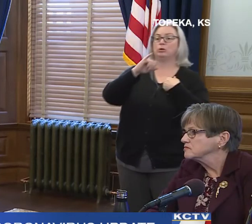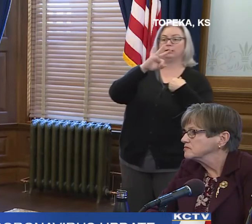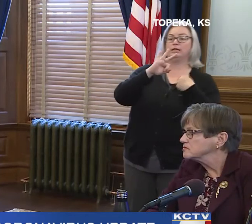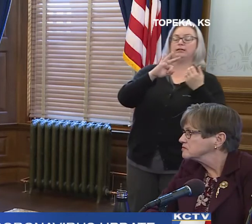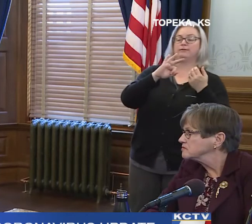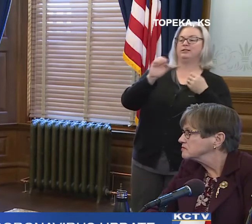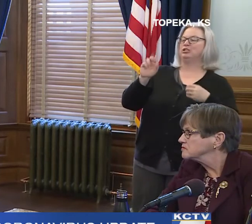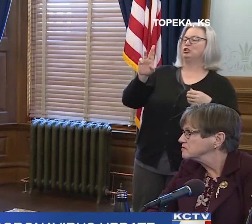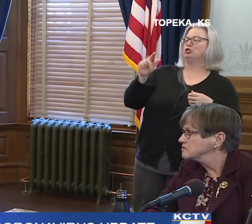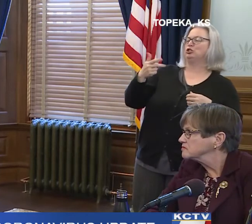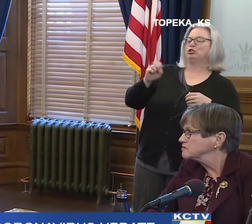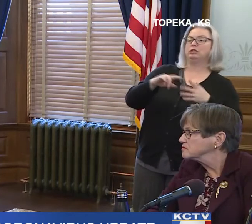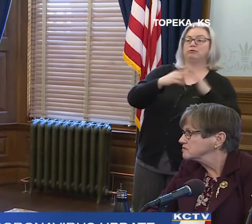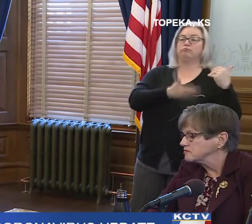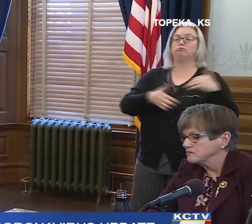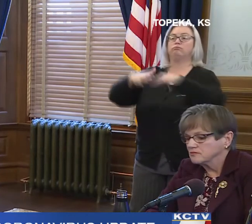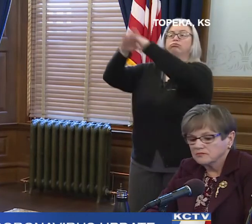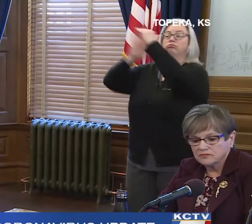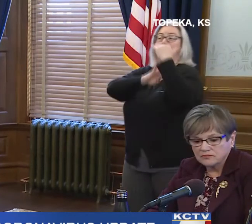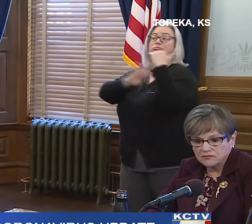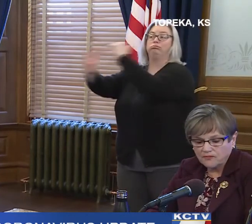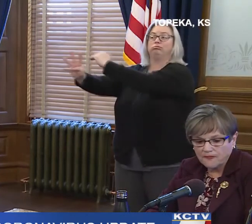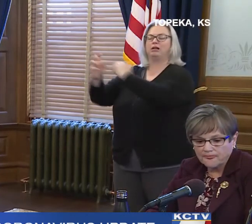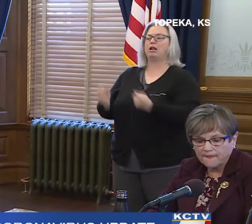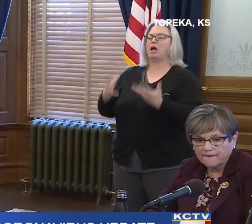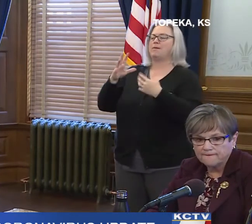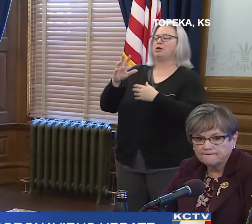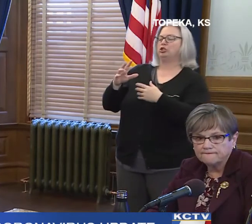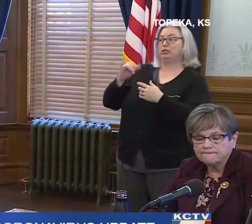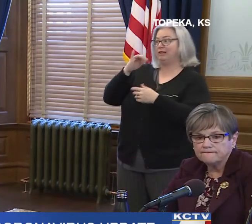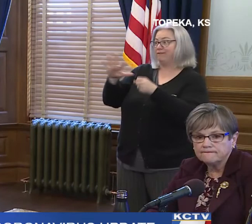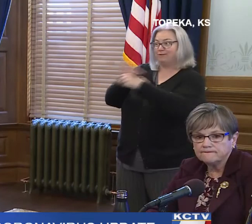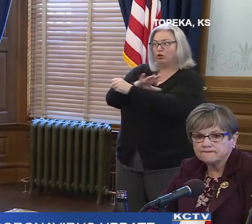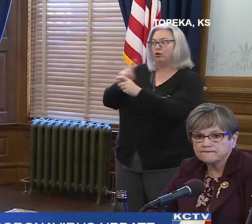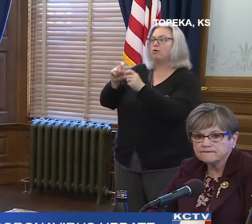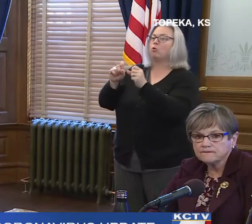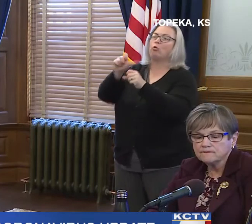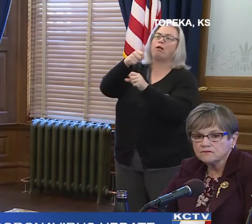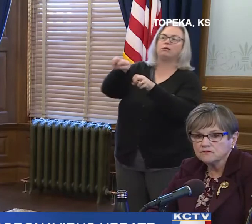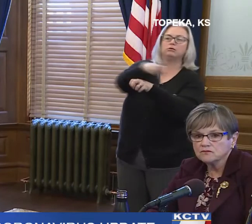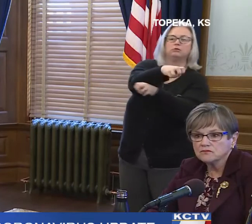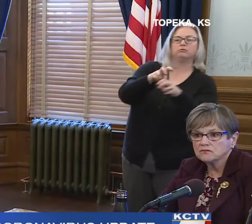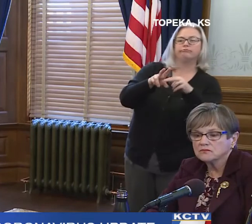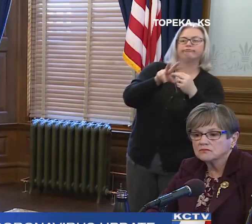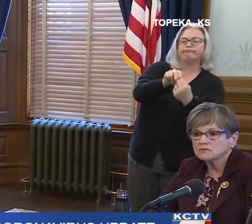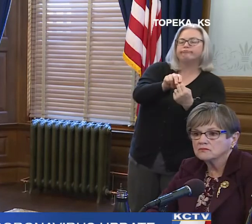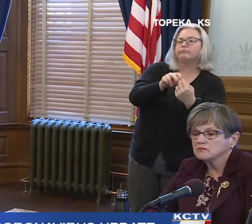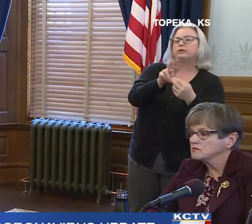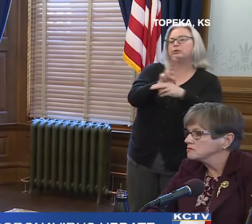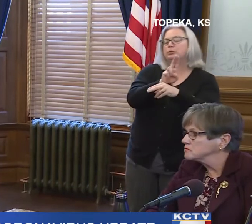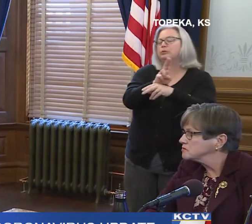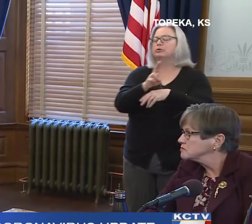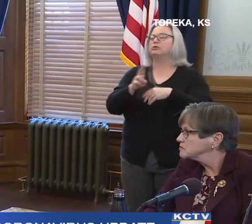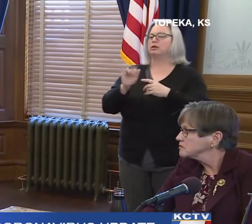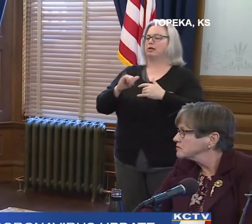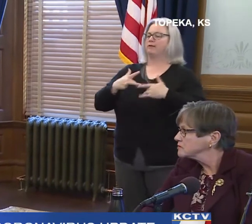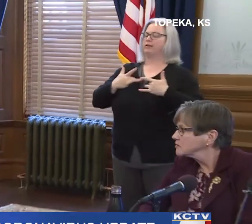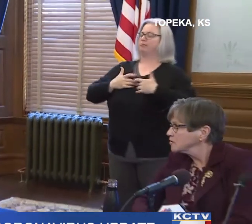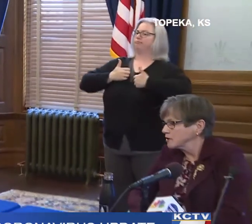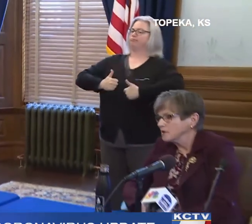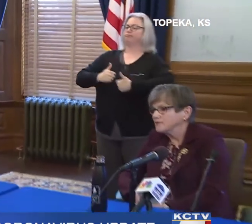how much overflow do we need. This helps us to do that with a great deal of comfort. That's in my prepared